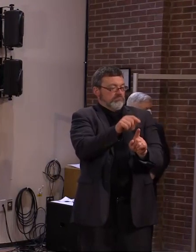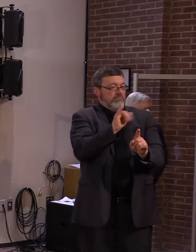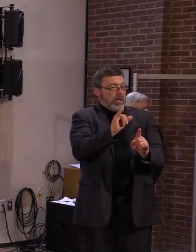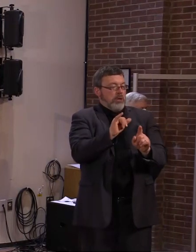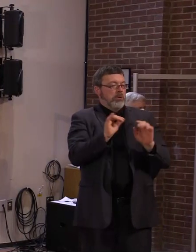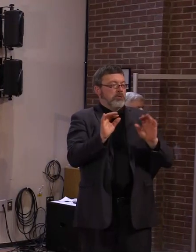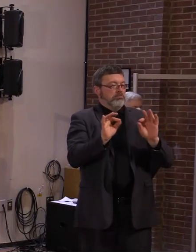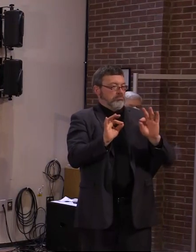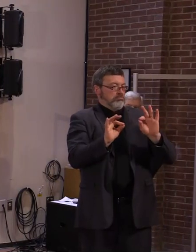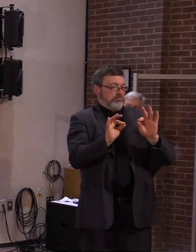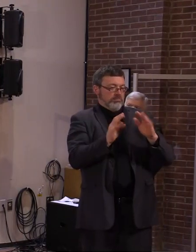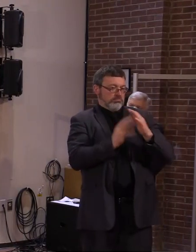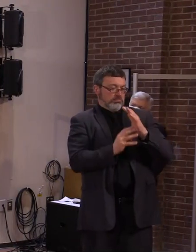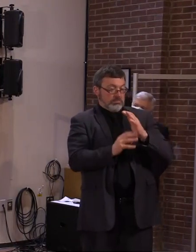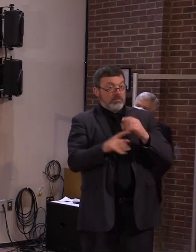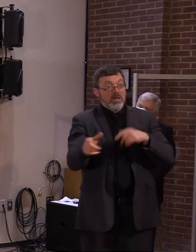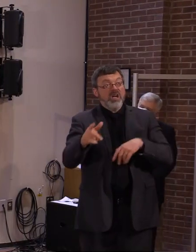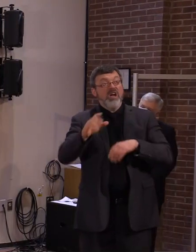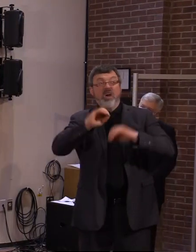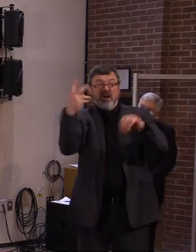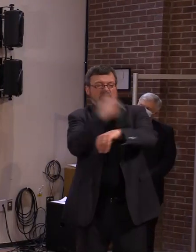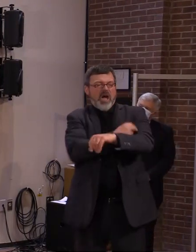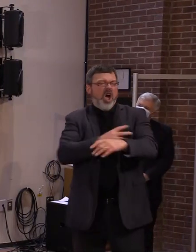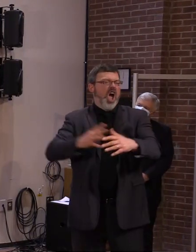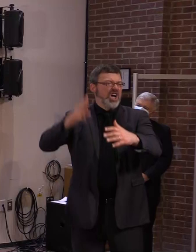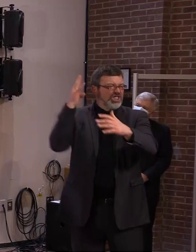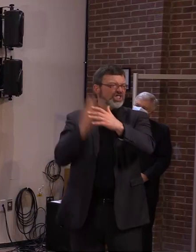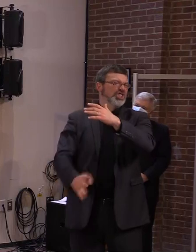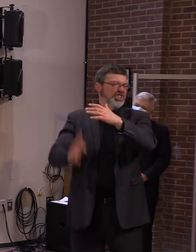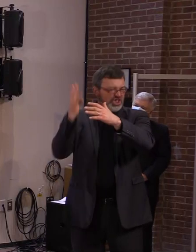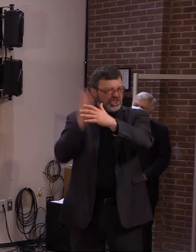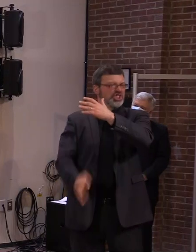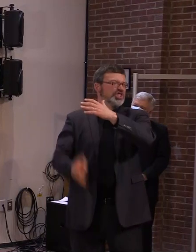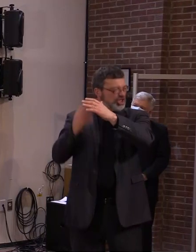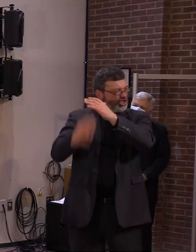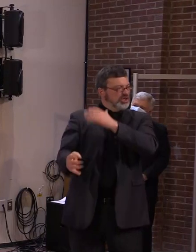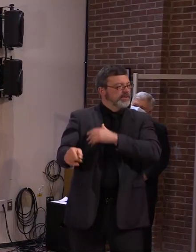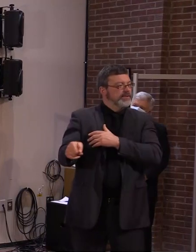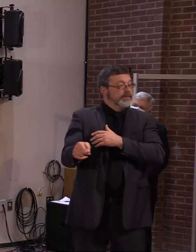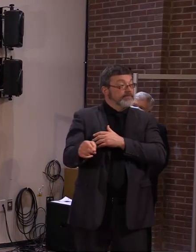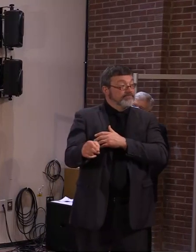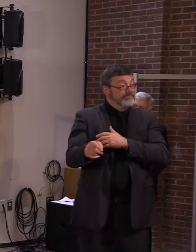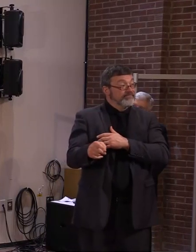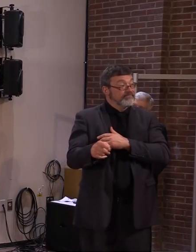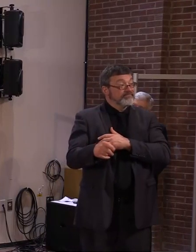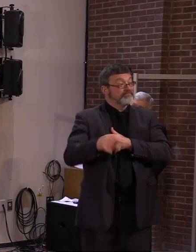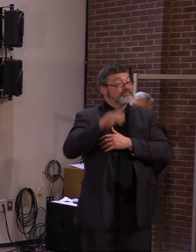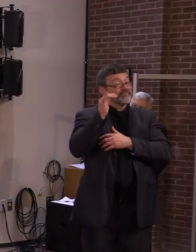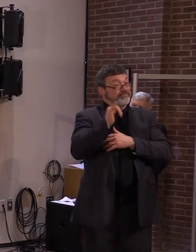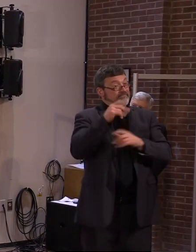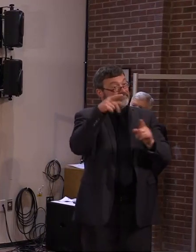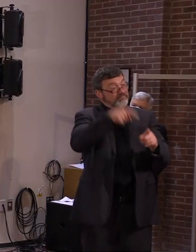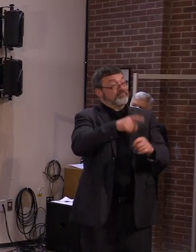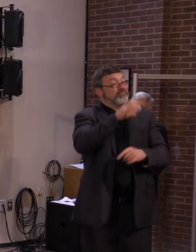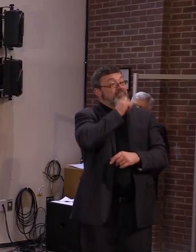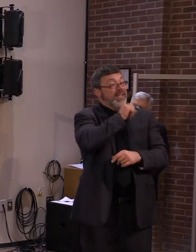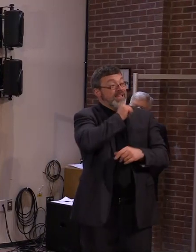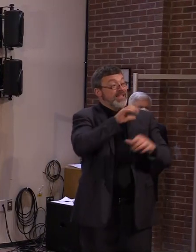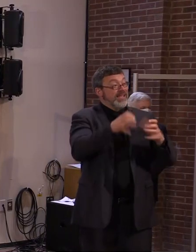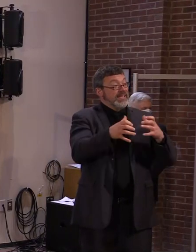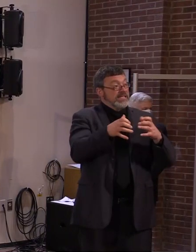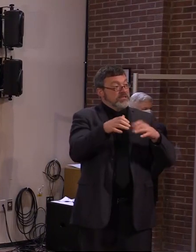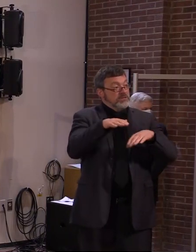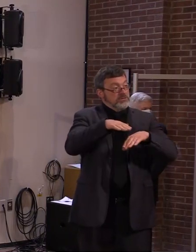to be unvaccinated. The age range in the hospital, about 50% are 60 and